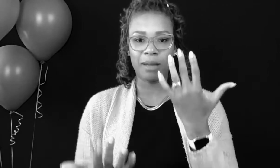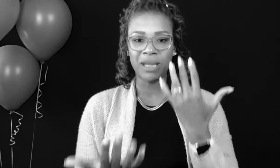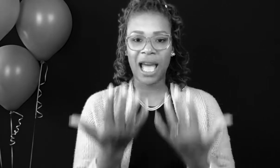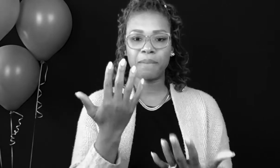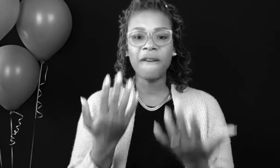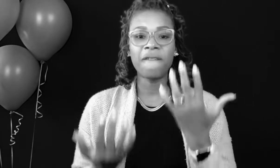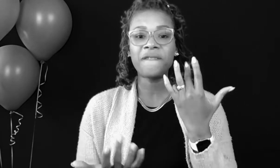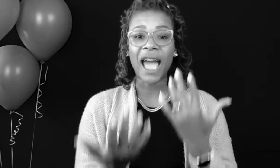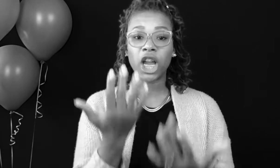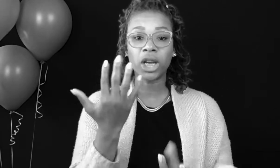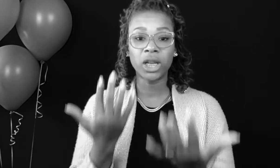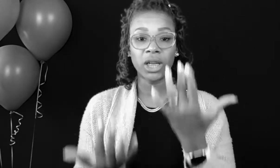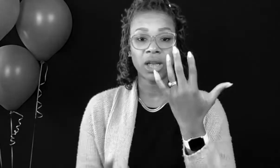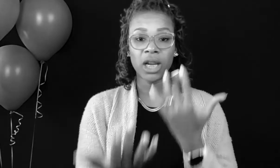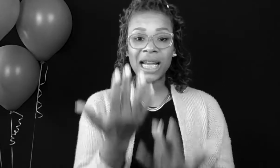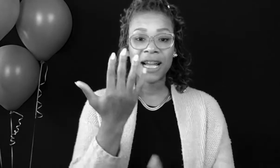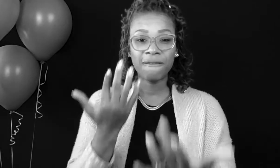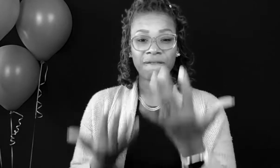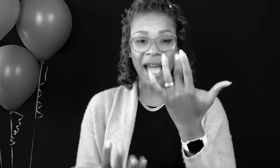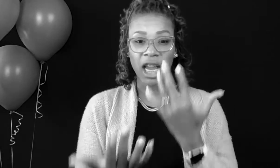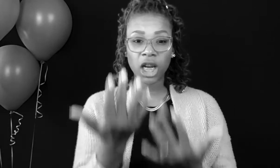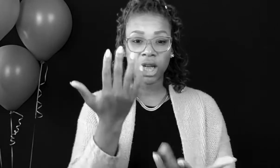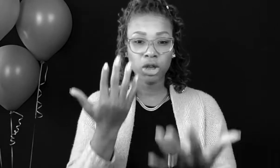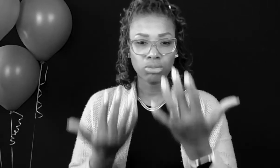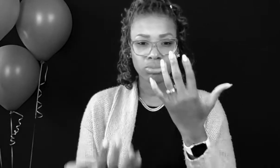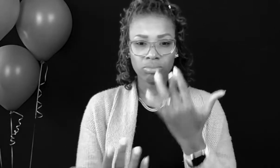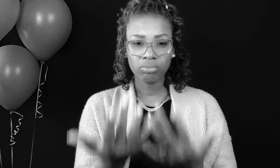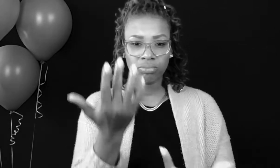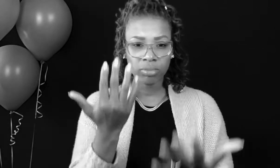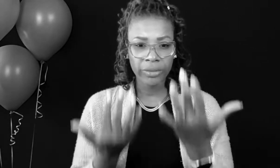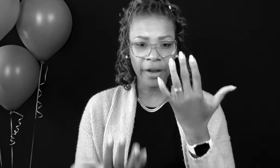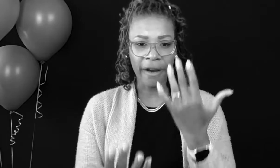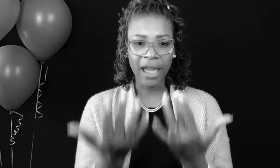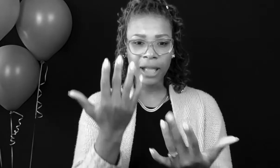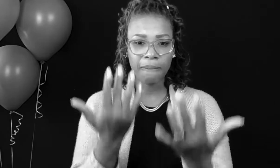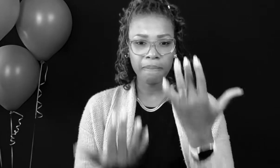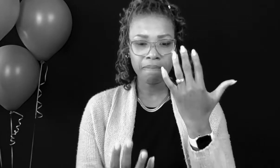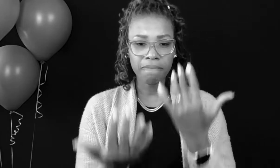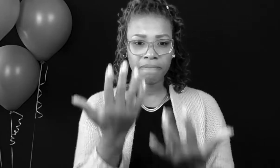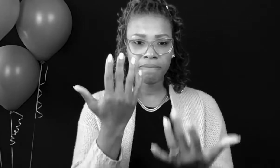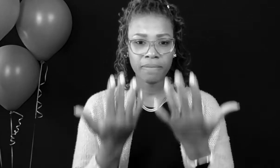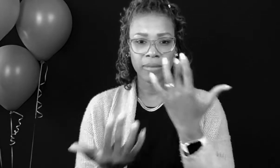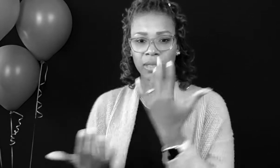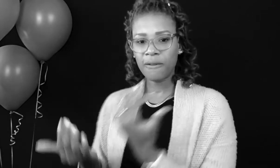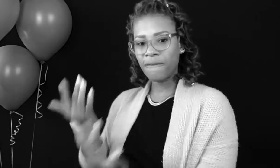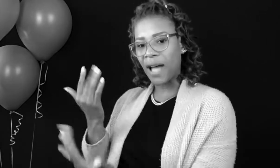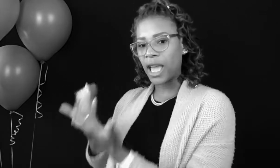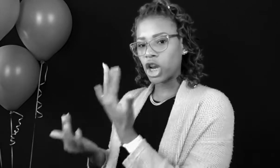time. Fire. Fire. All right? Fire.